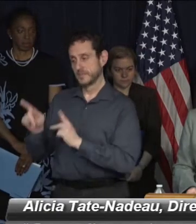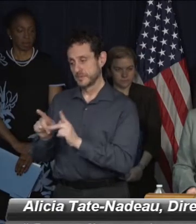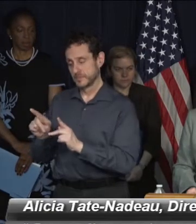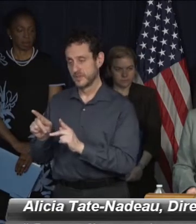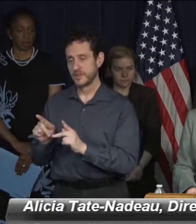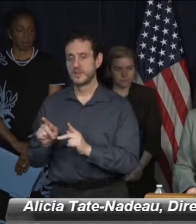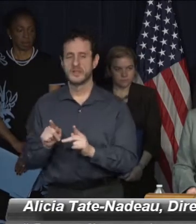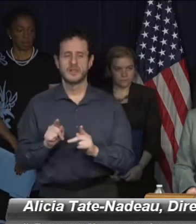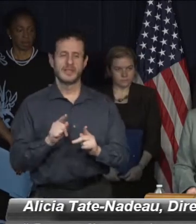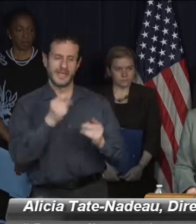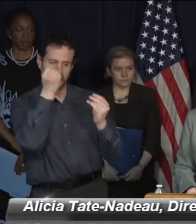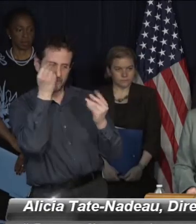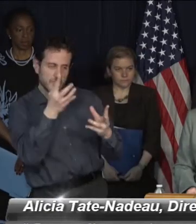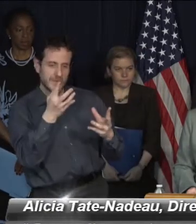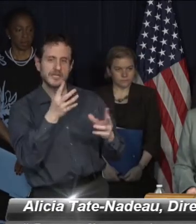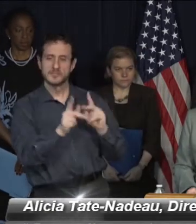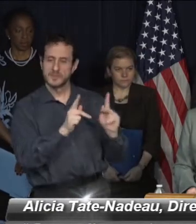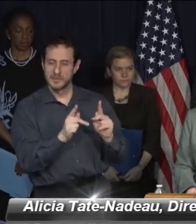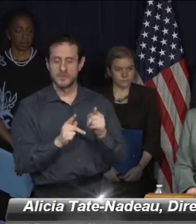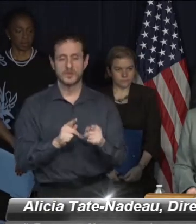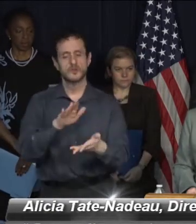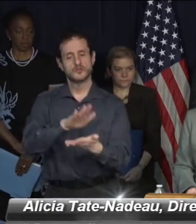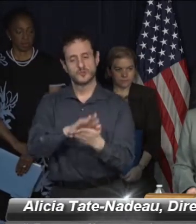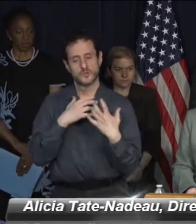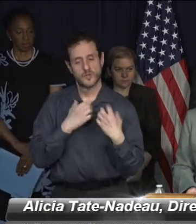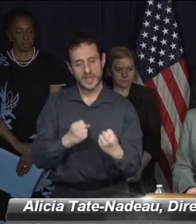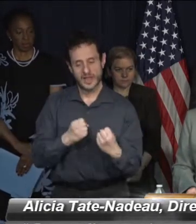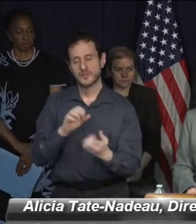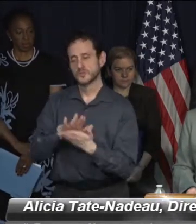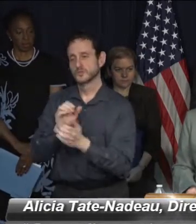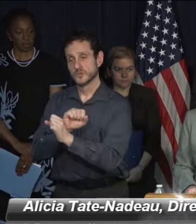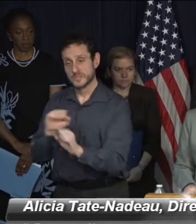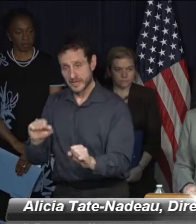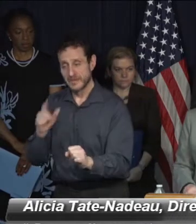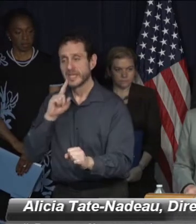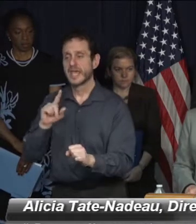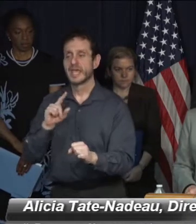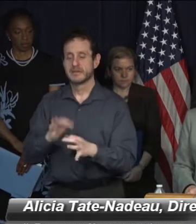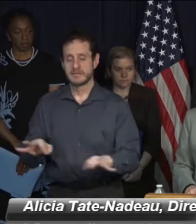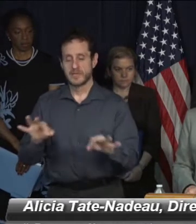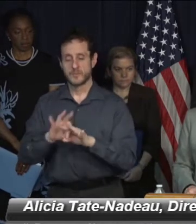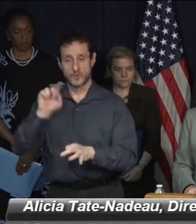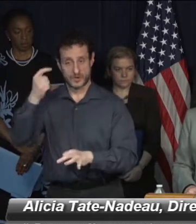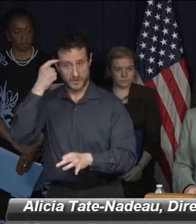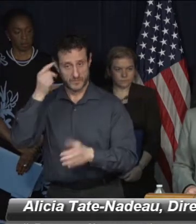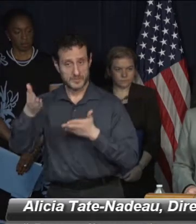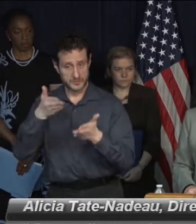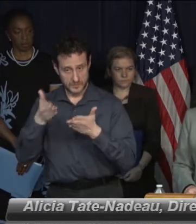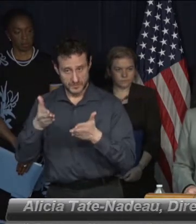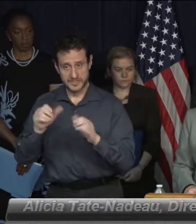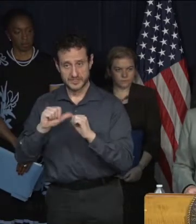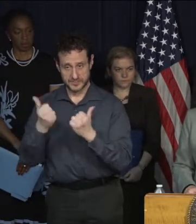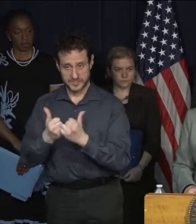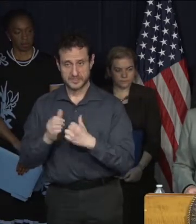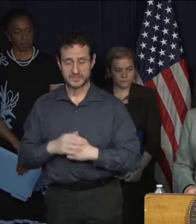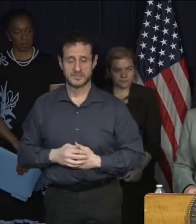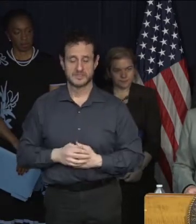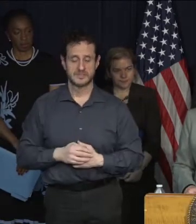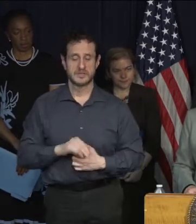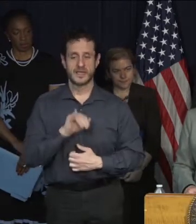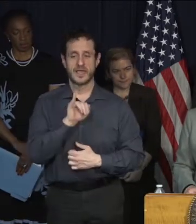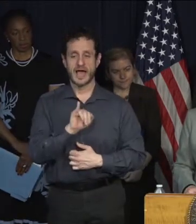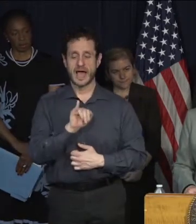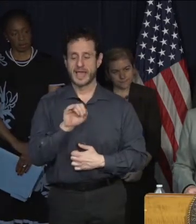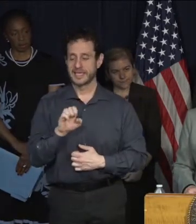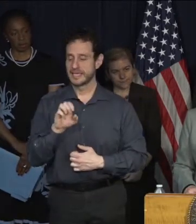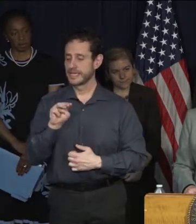information, school health and safety, and the delivery of essential government services. IEMA is working with